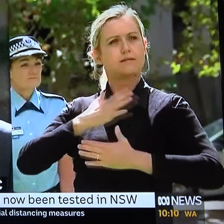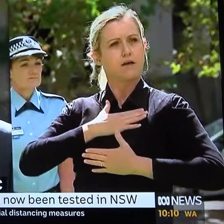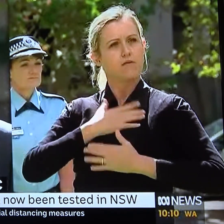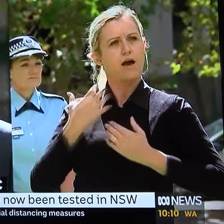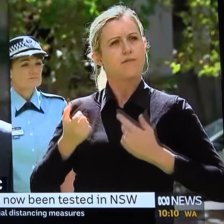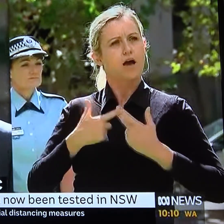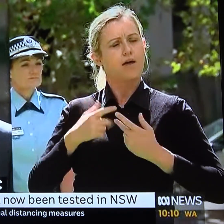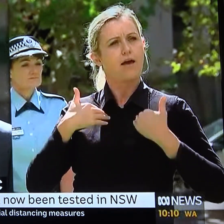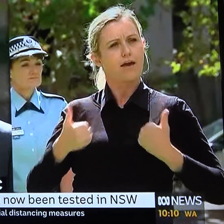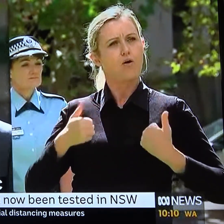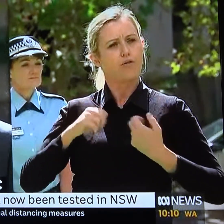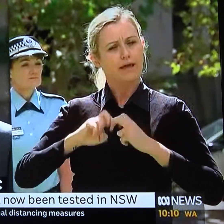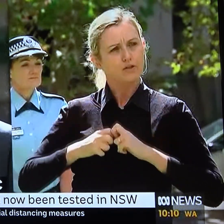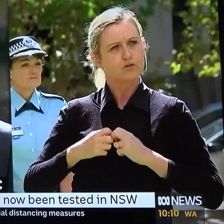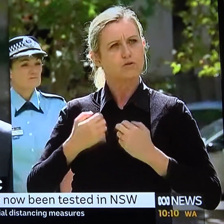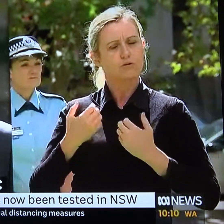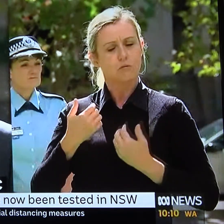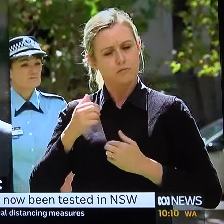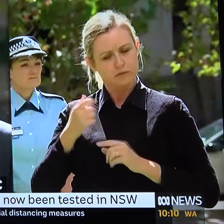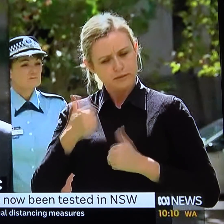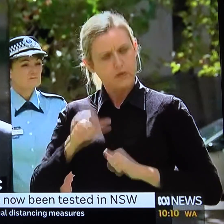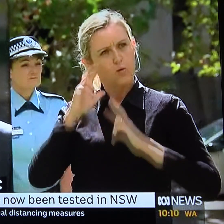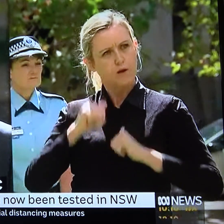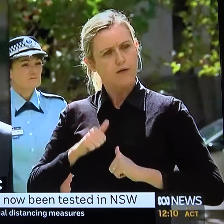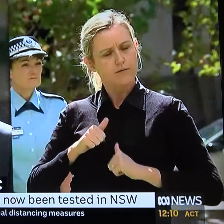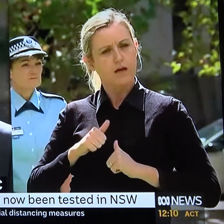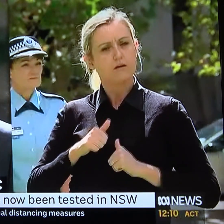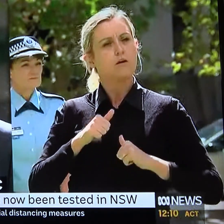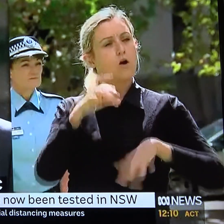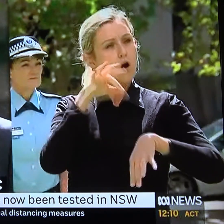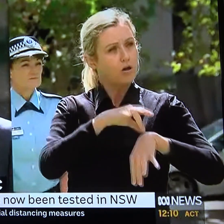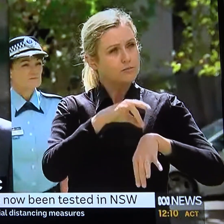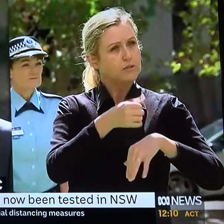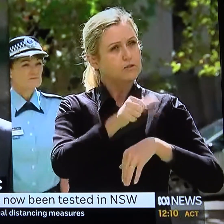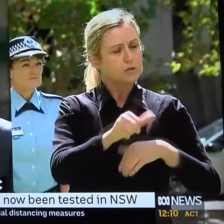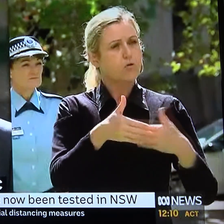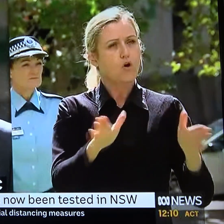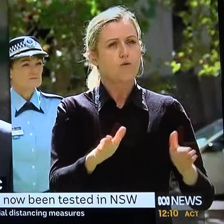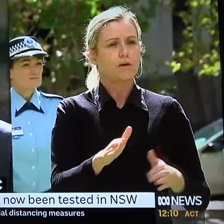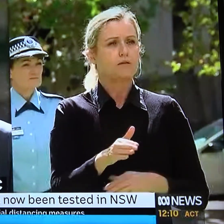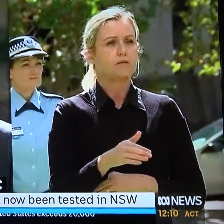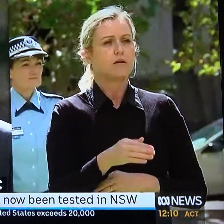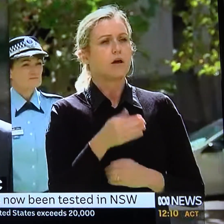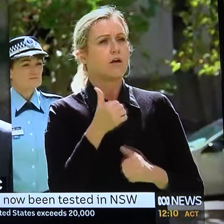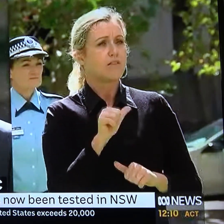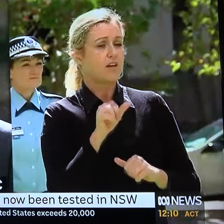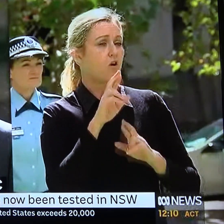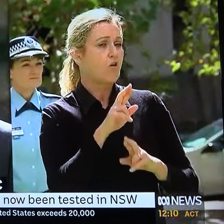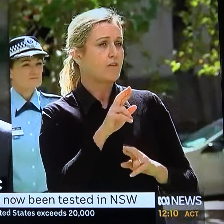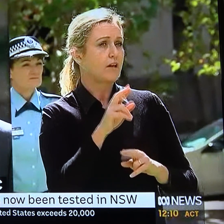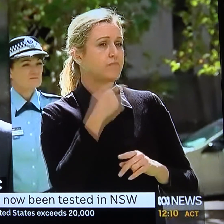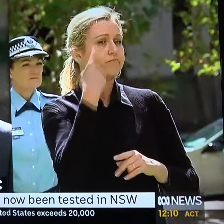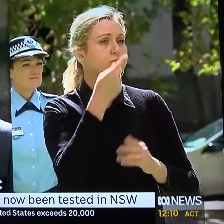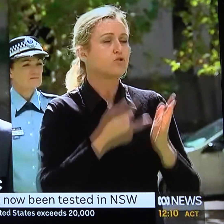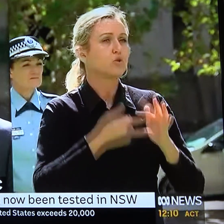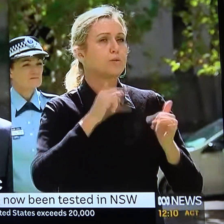hopefully all the general practices will be open again. You need to look after yourself. I attended my general practitioner last